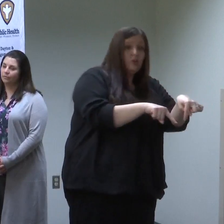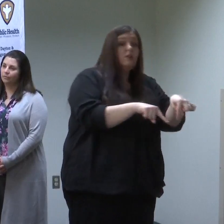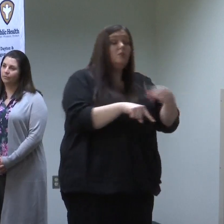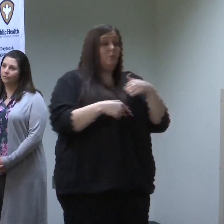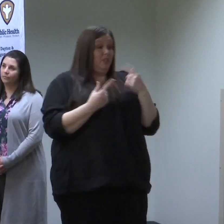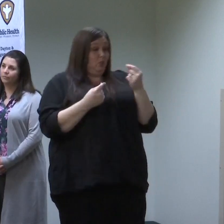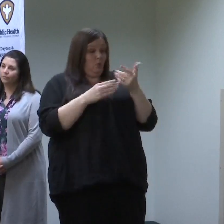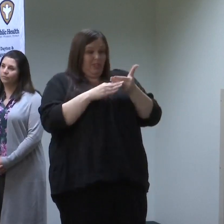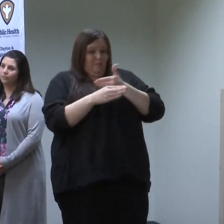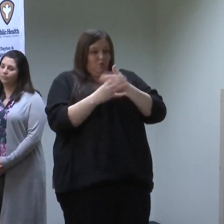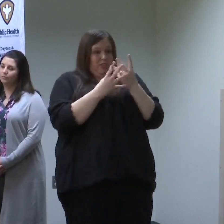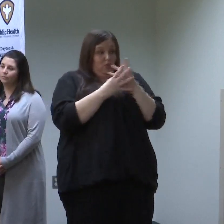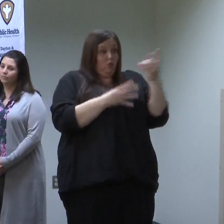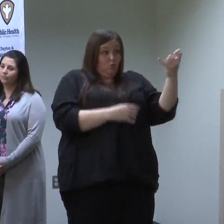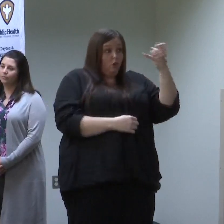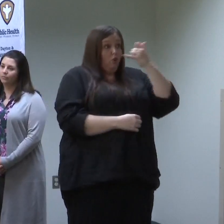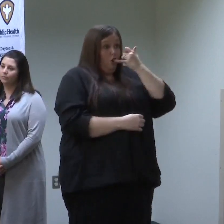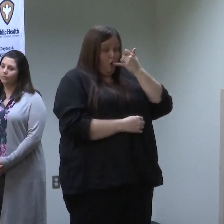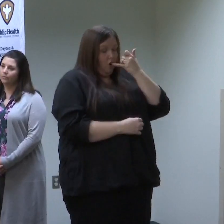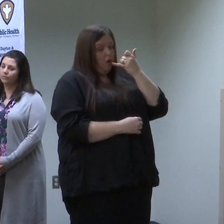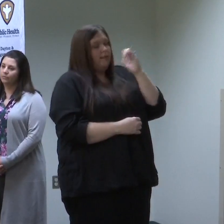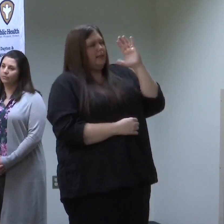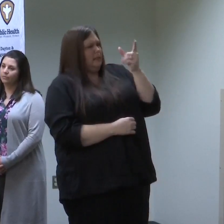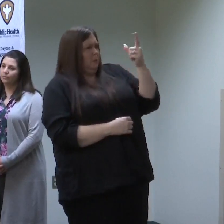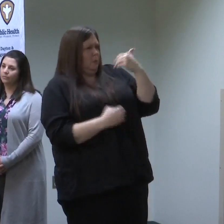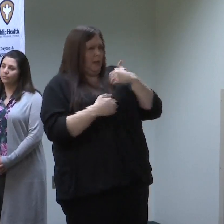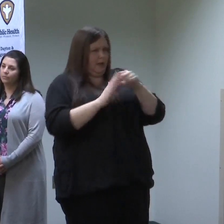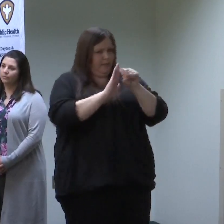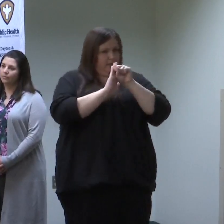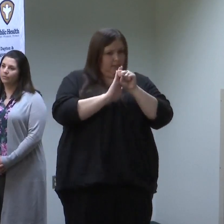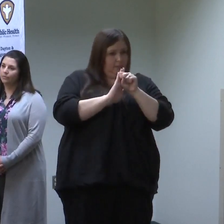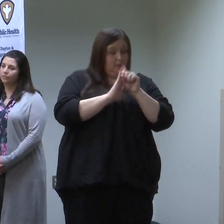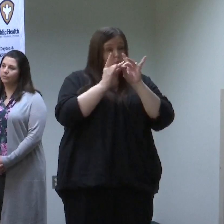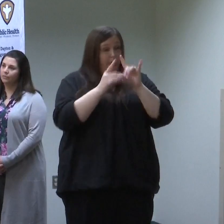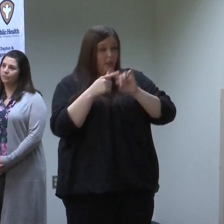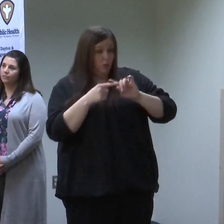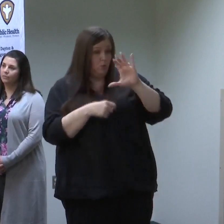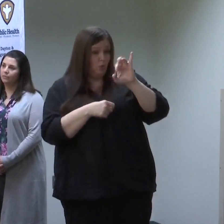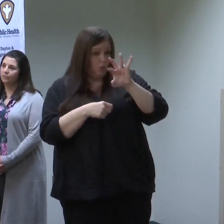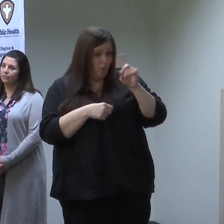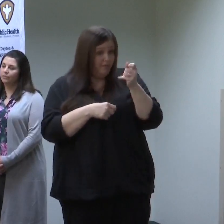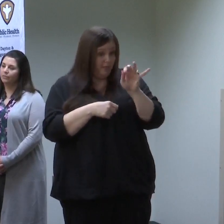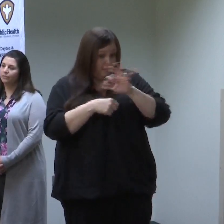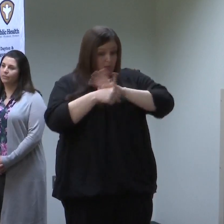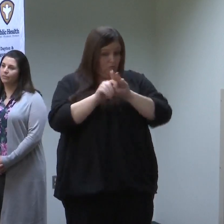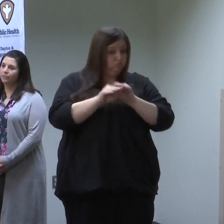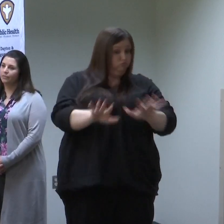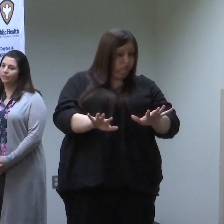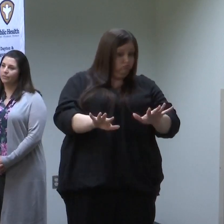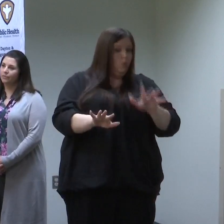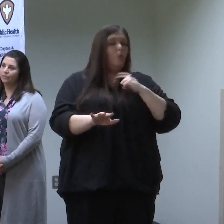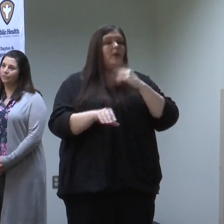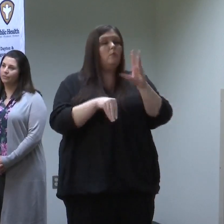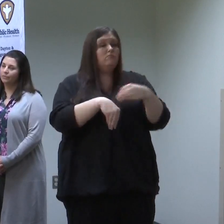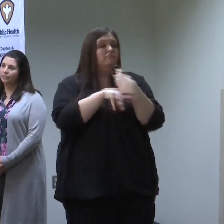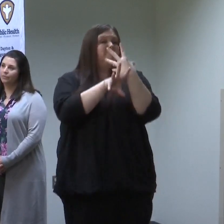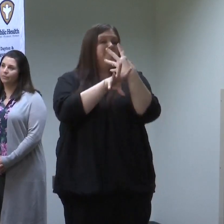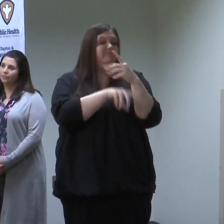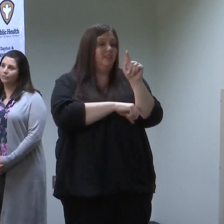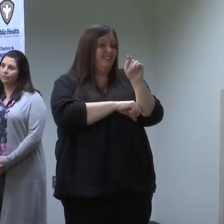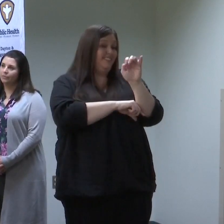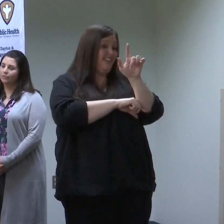pre-screening patients when they call, and if you appear to have symptoms for coronavirus, we will offer you a telehealth visit,